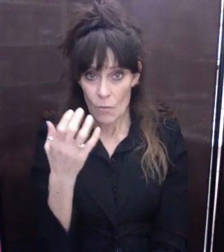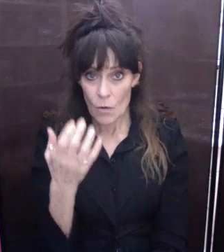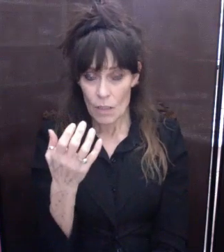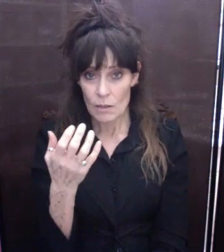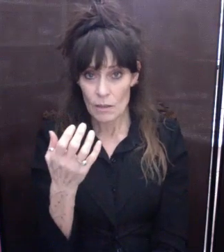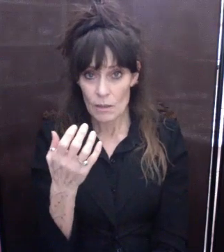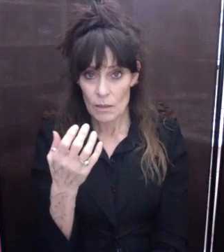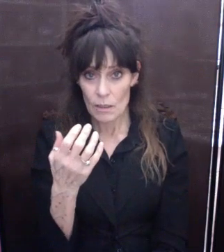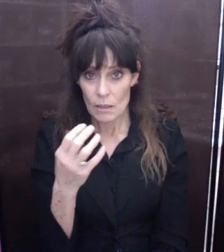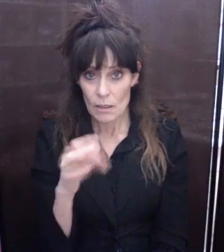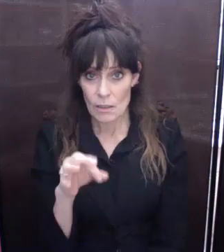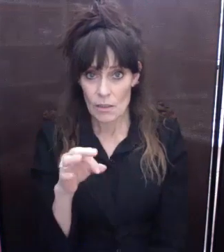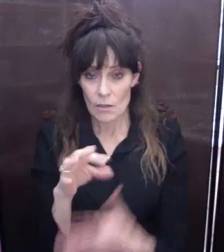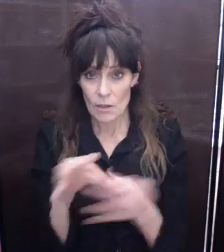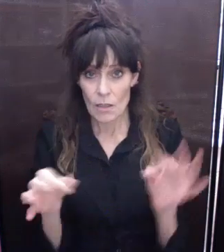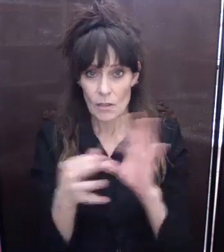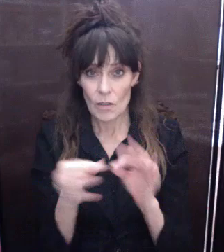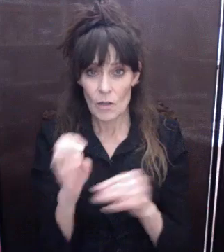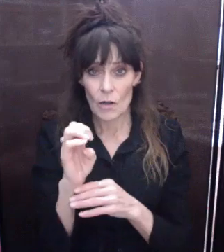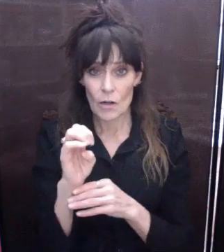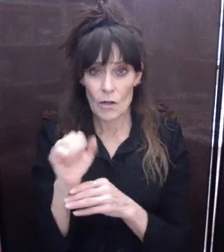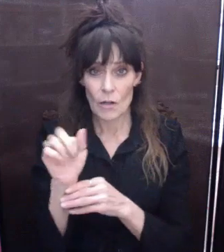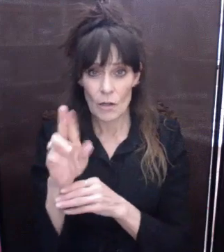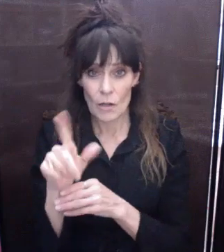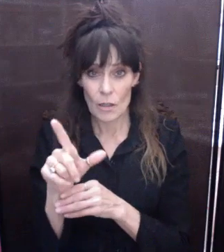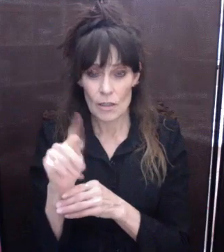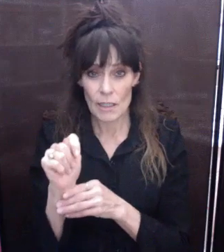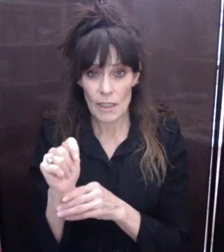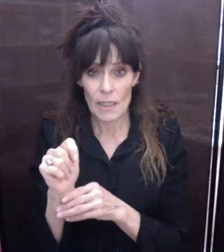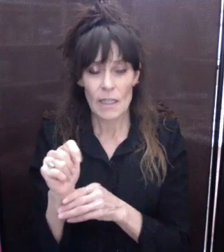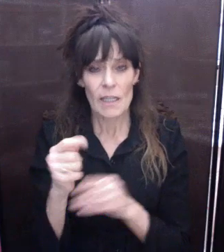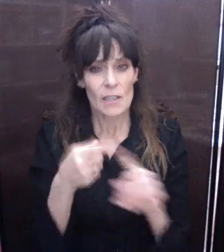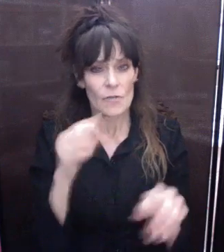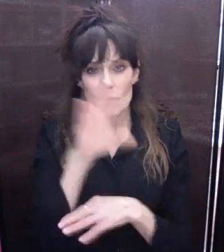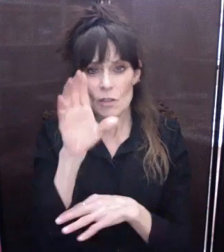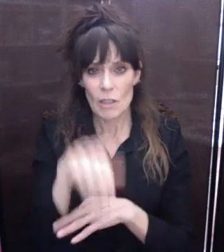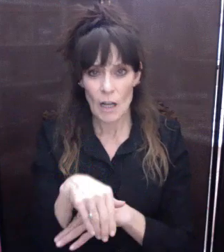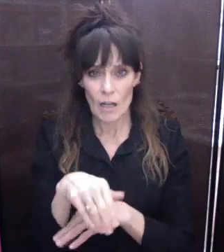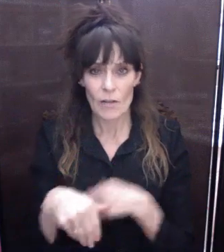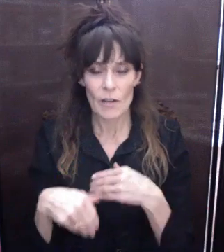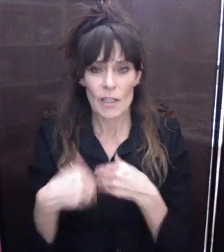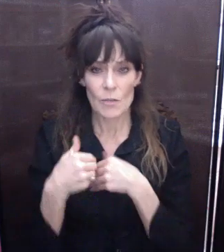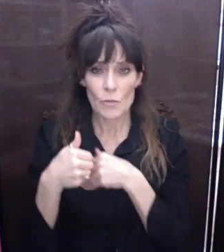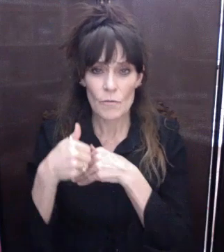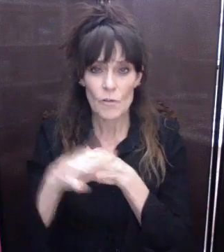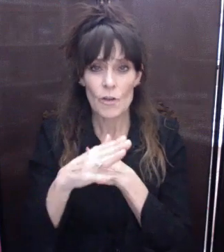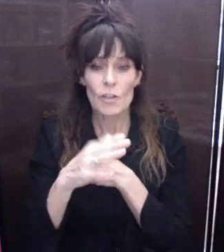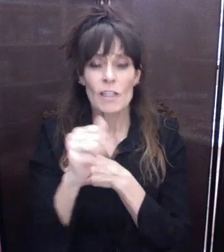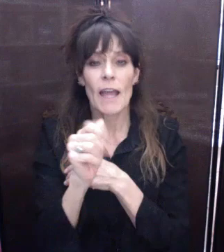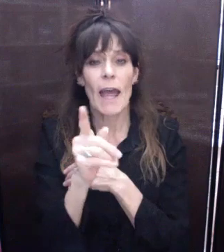of a couple of things is Earl T. Earl T gets sober. He comes out of Chicago. He's referred to the Akron bunch and to Dr. Bob in